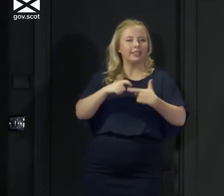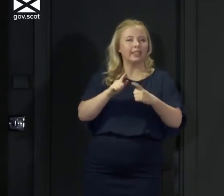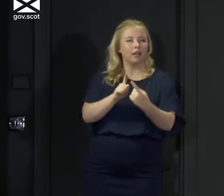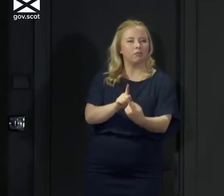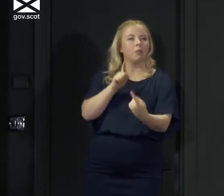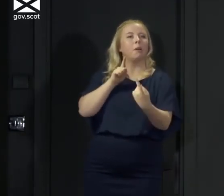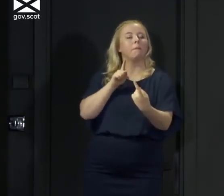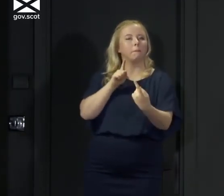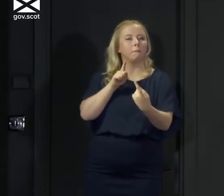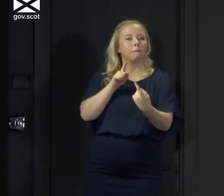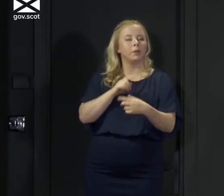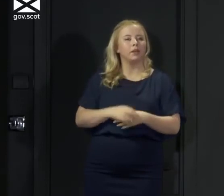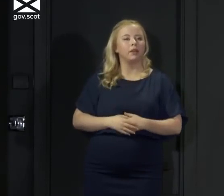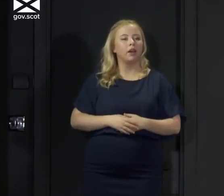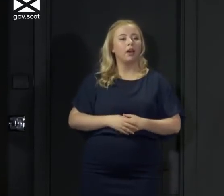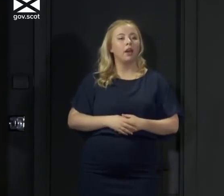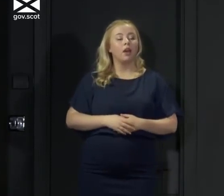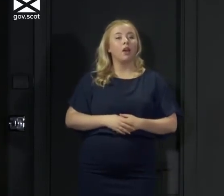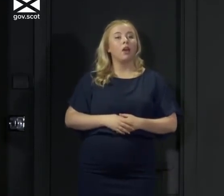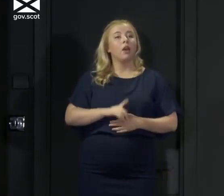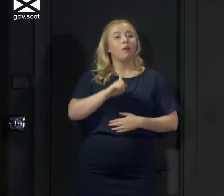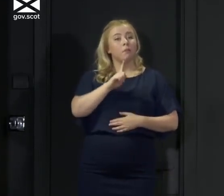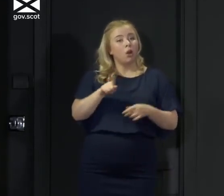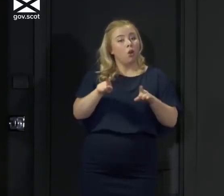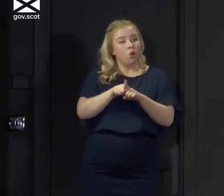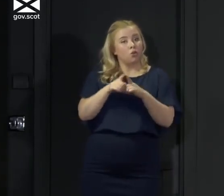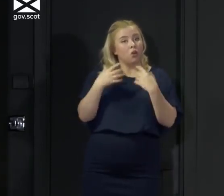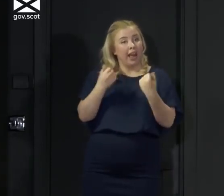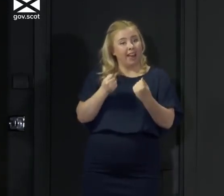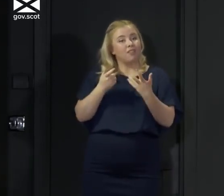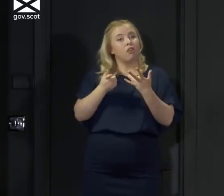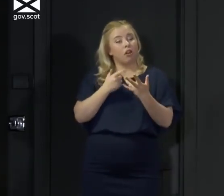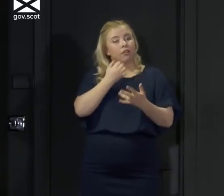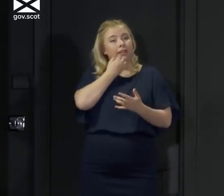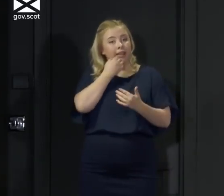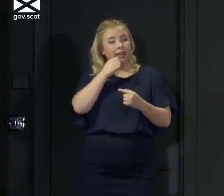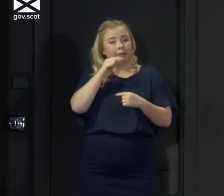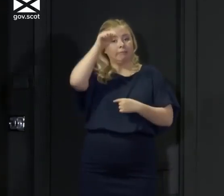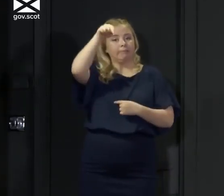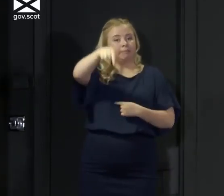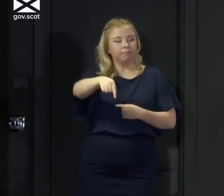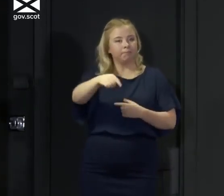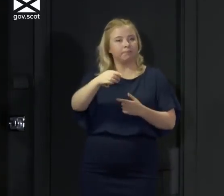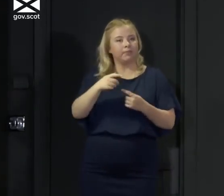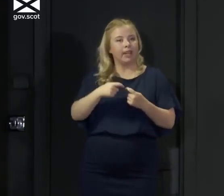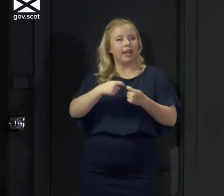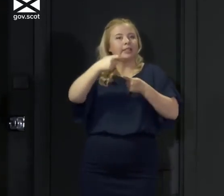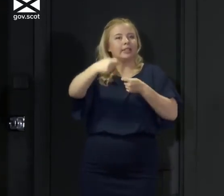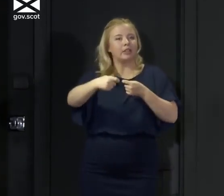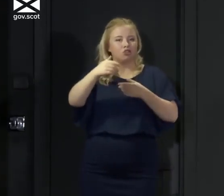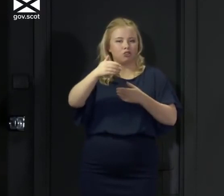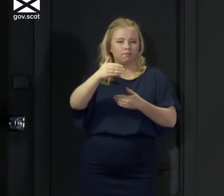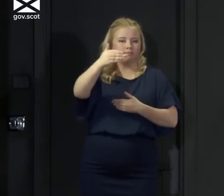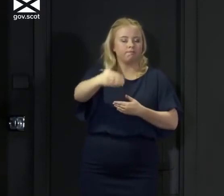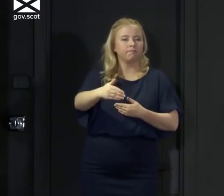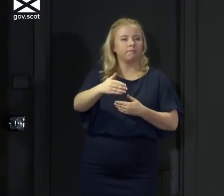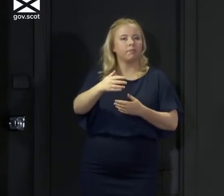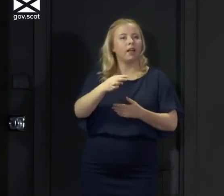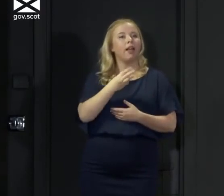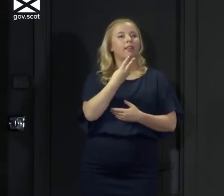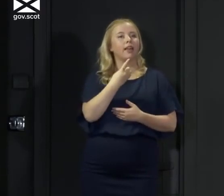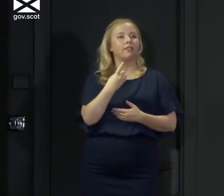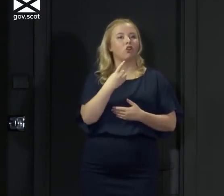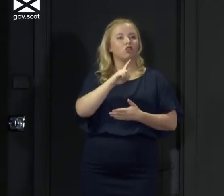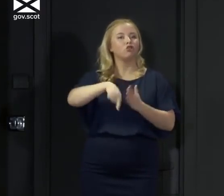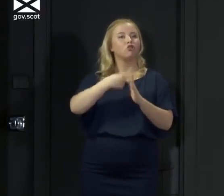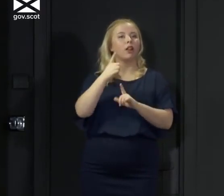other households. We have put a backstop date on the extension of the shielding period to the 31st